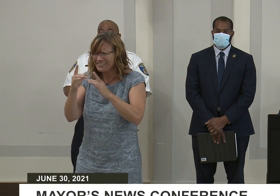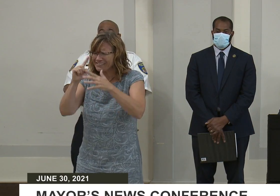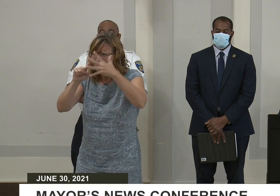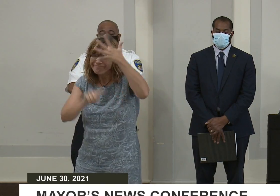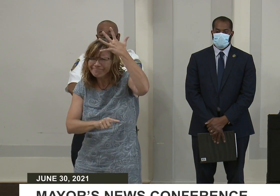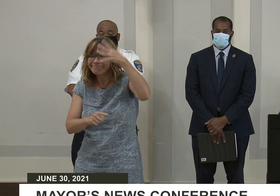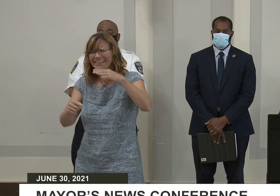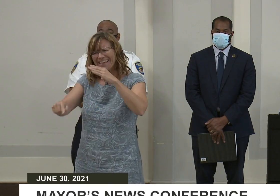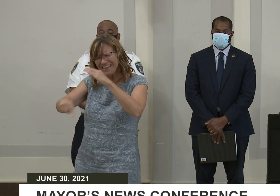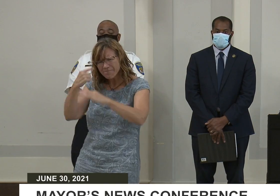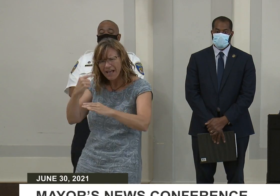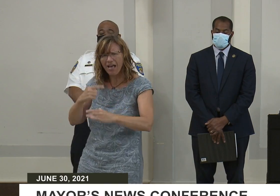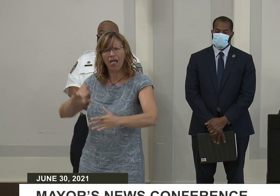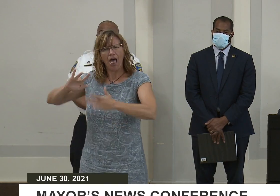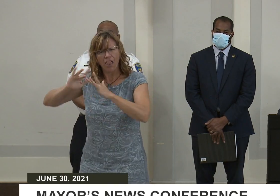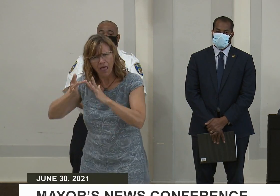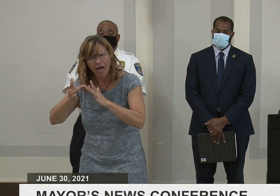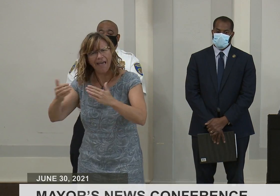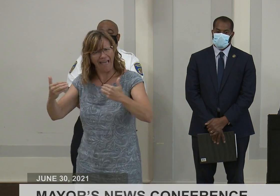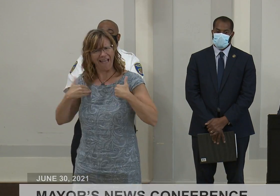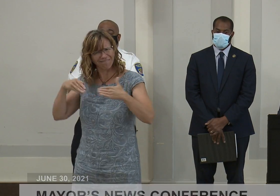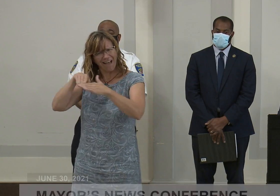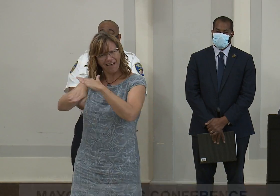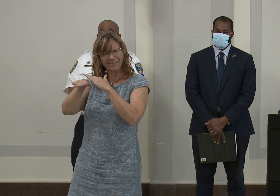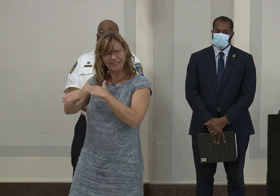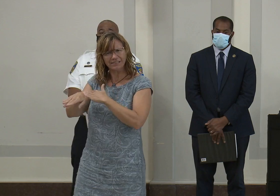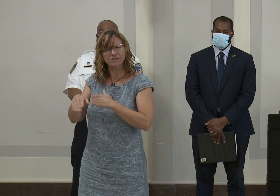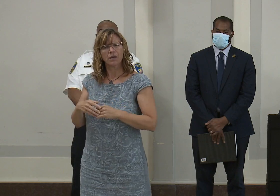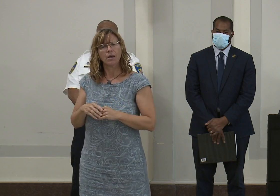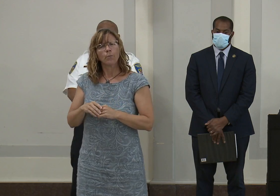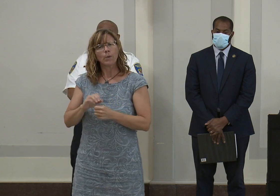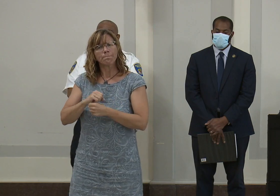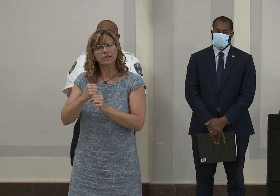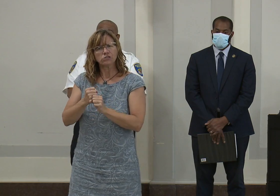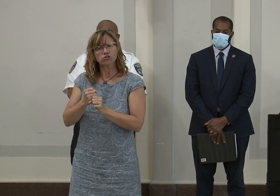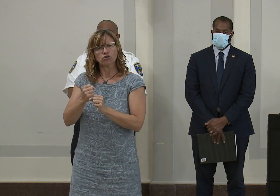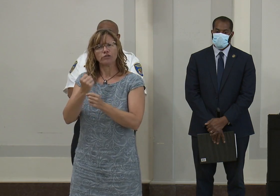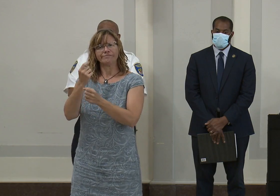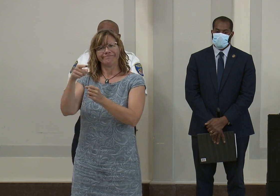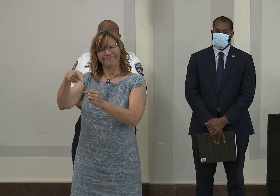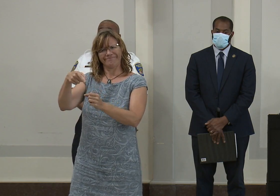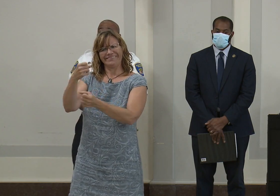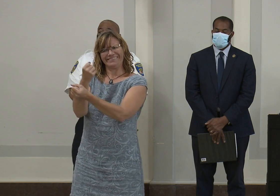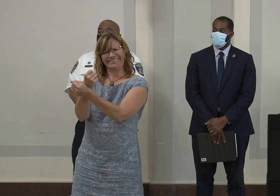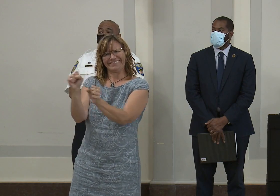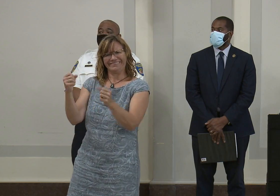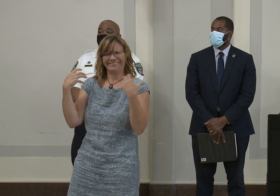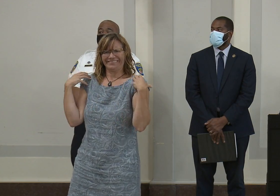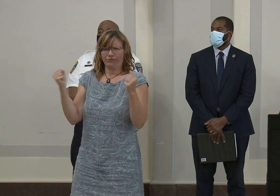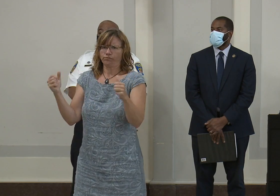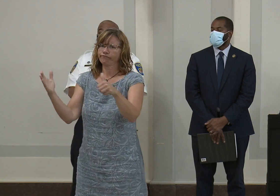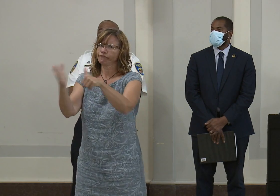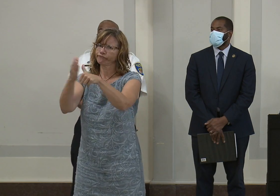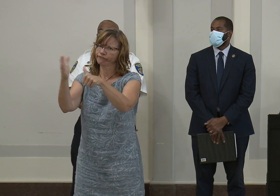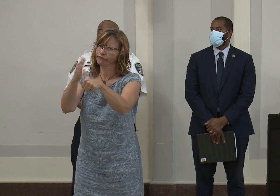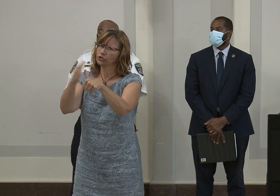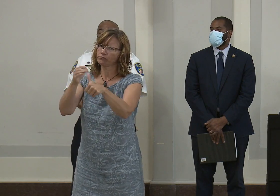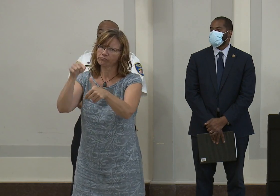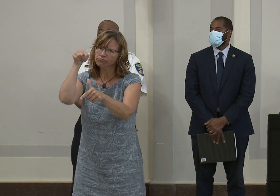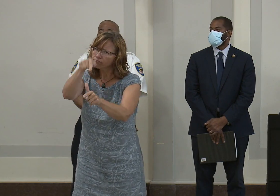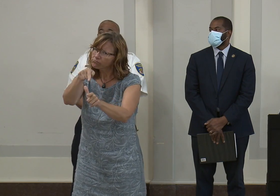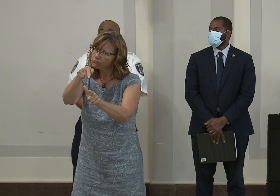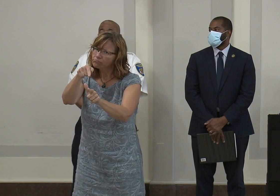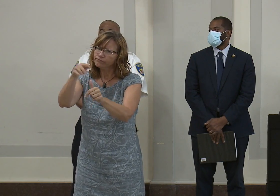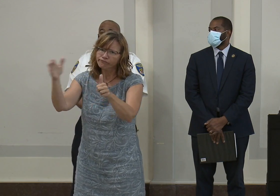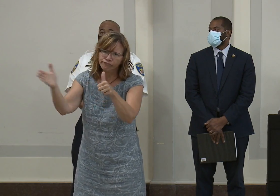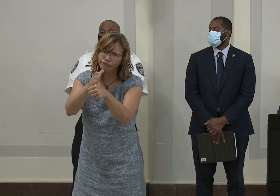and safety protocols in place. Again, when you think about our city hall versus the other city halls, you have to think about when our